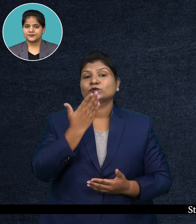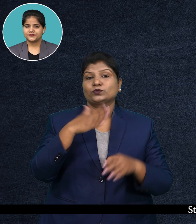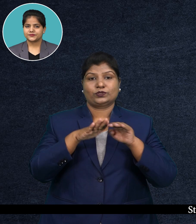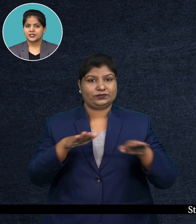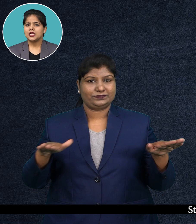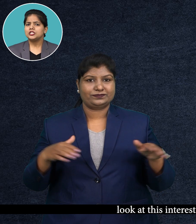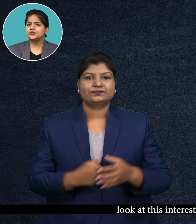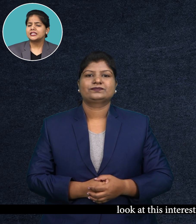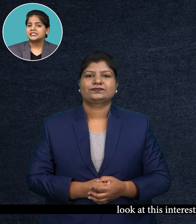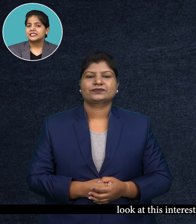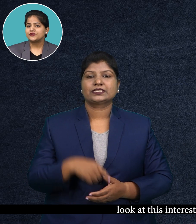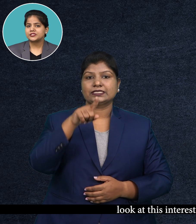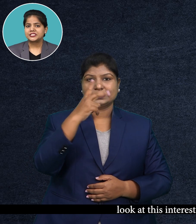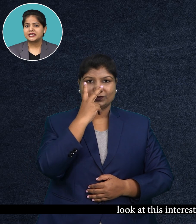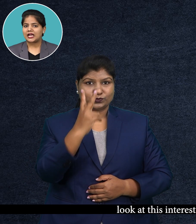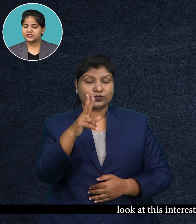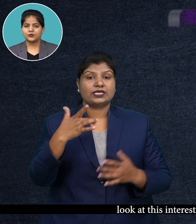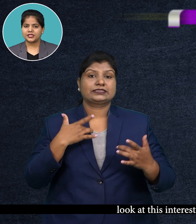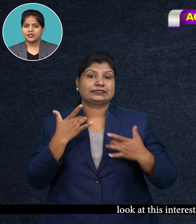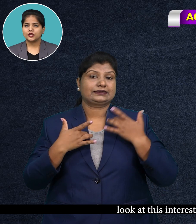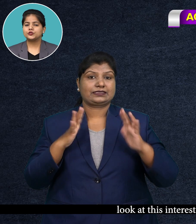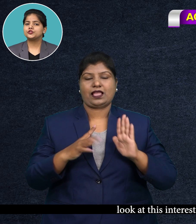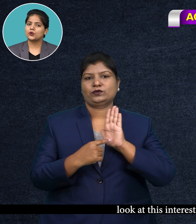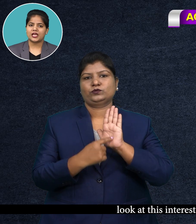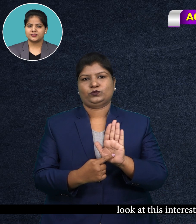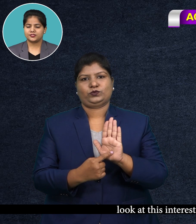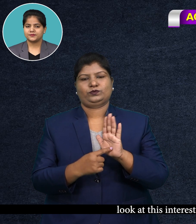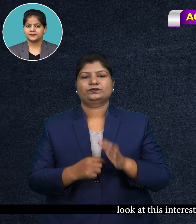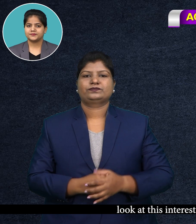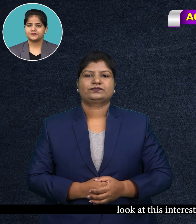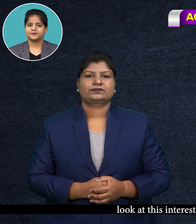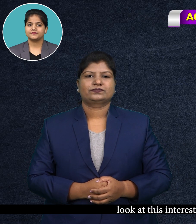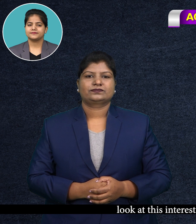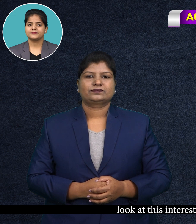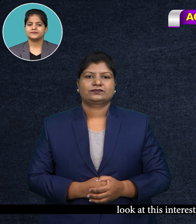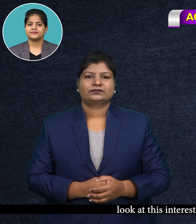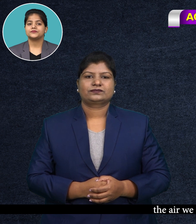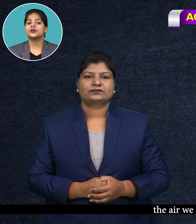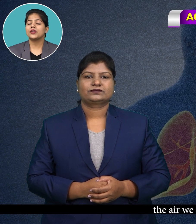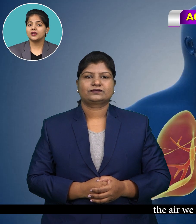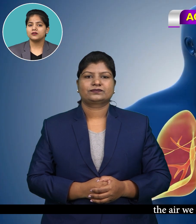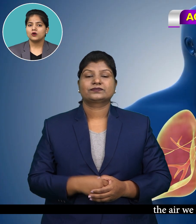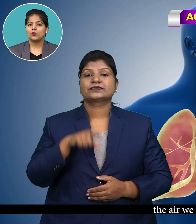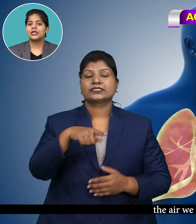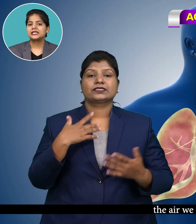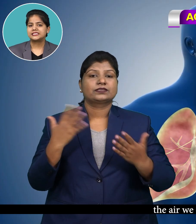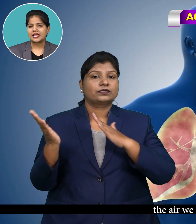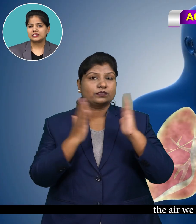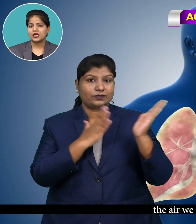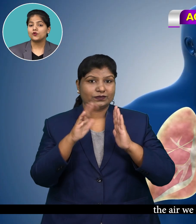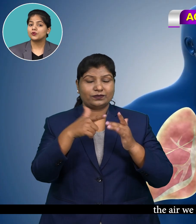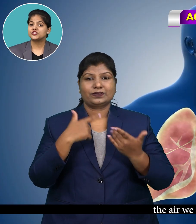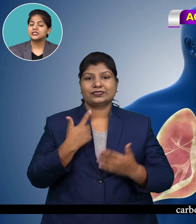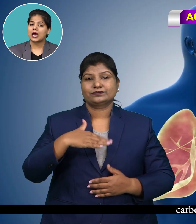Students, look at this interesting activity to show that the air we